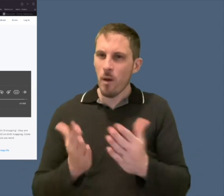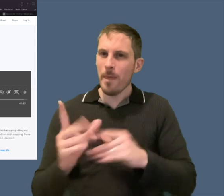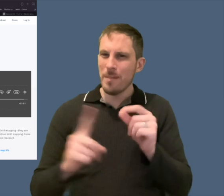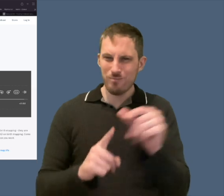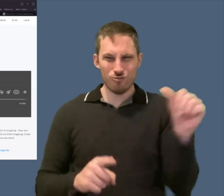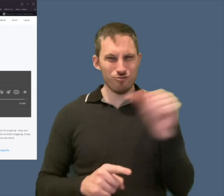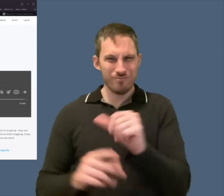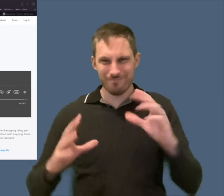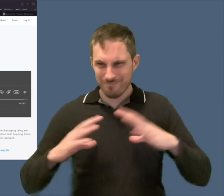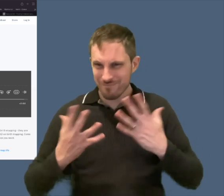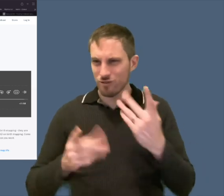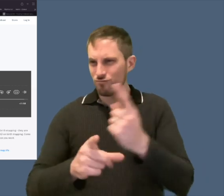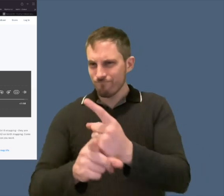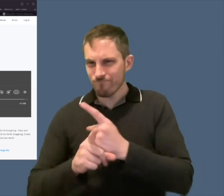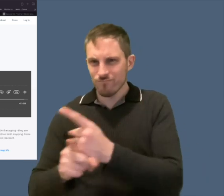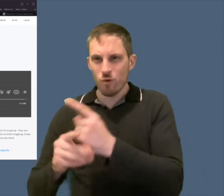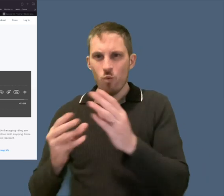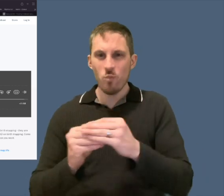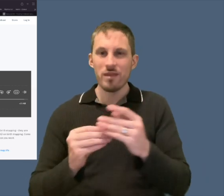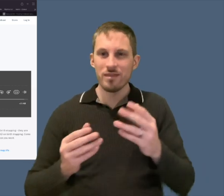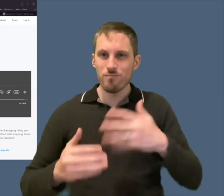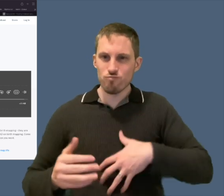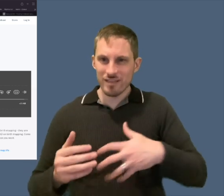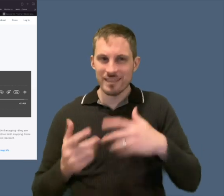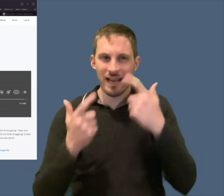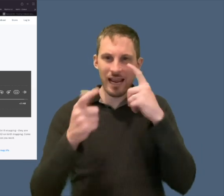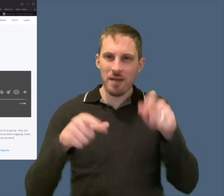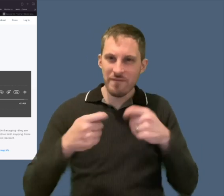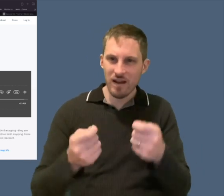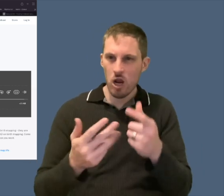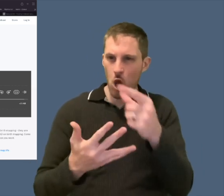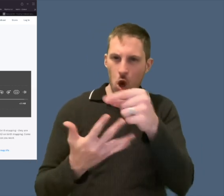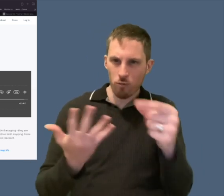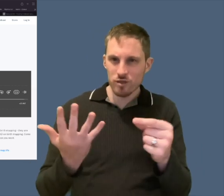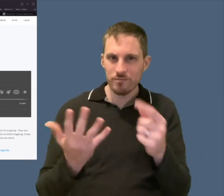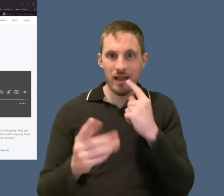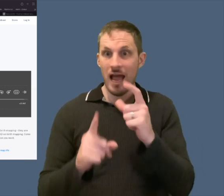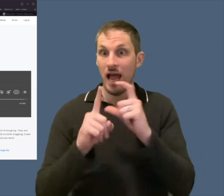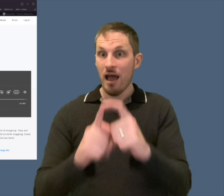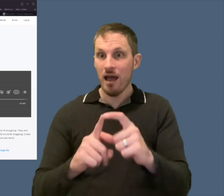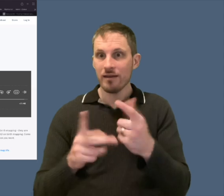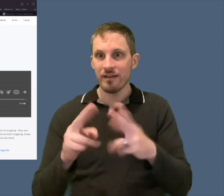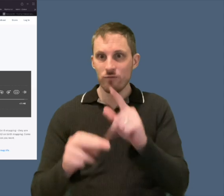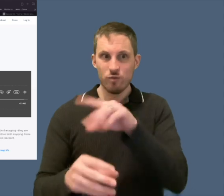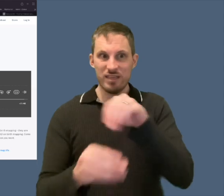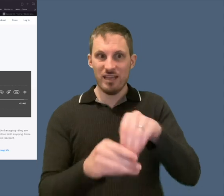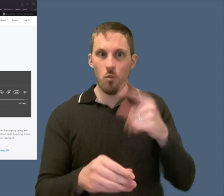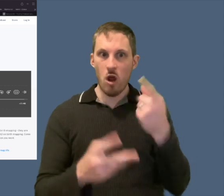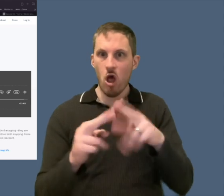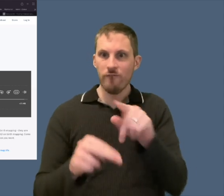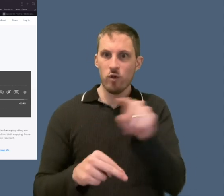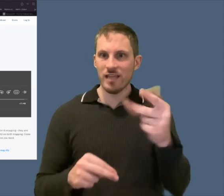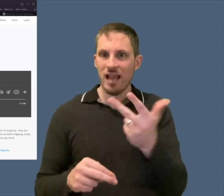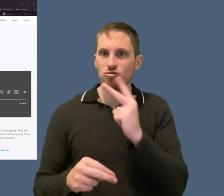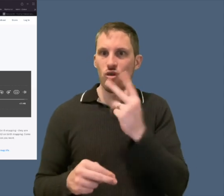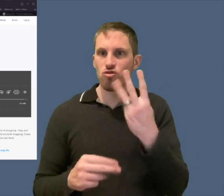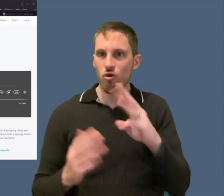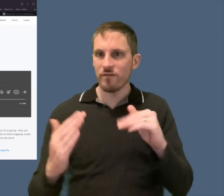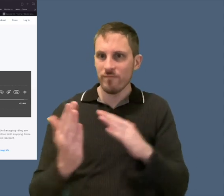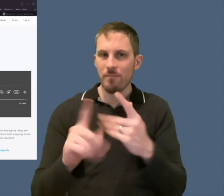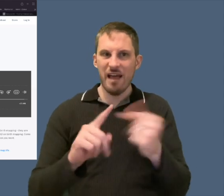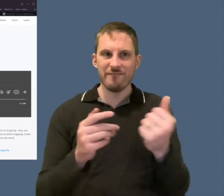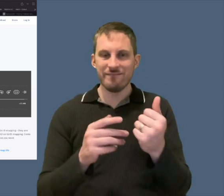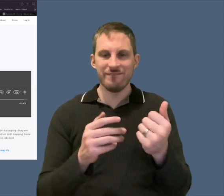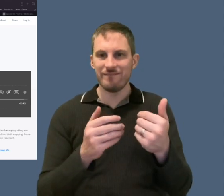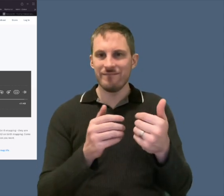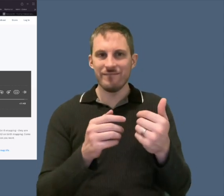our pregnancy with our care providers. And it's ultimately incredibly hard to do if you're in that 830 and it's fragmented care, because